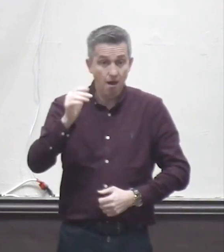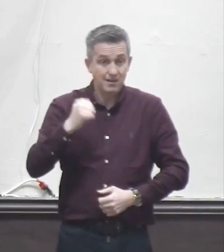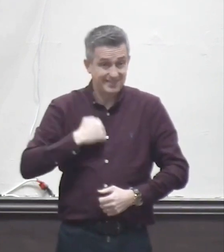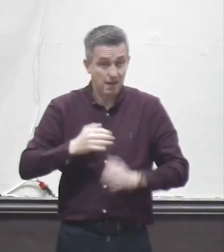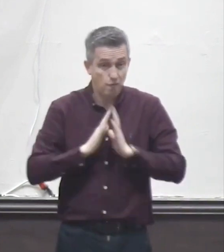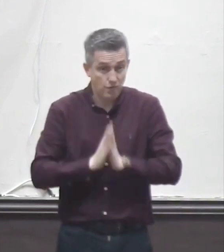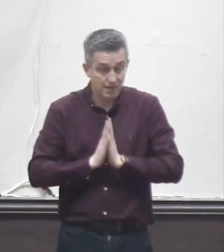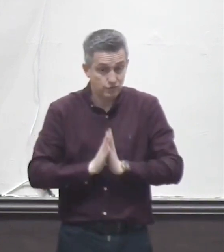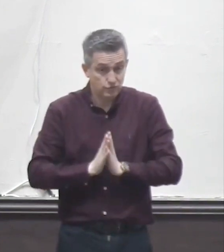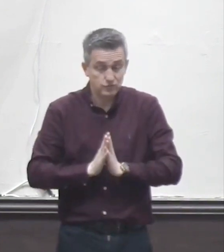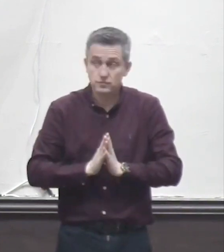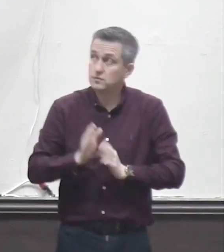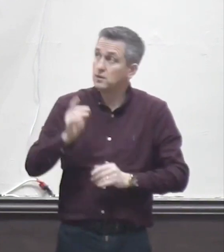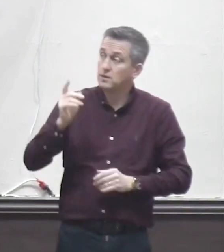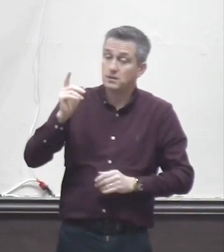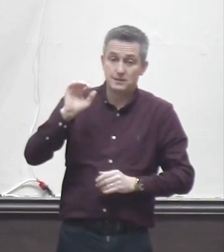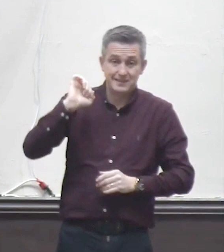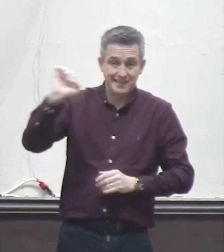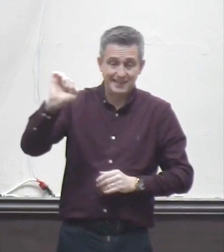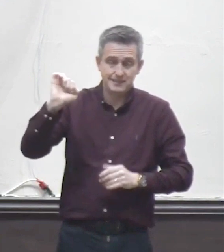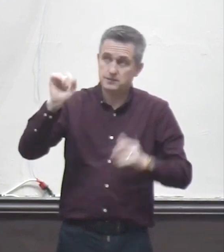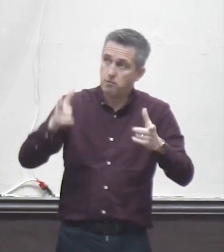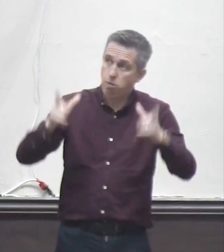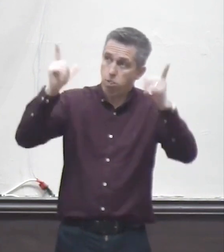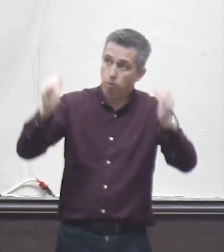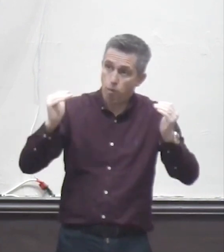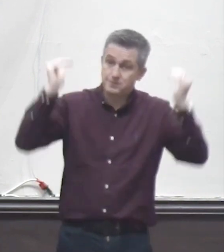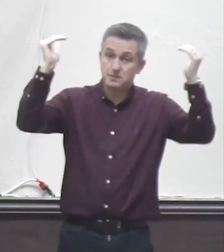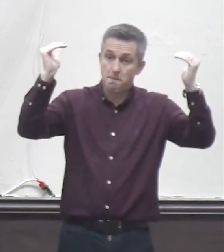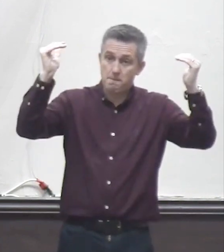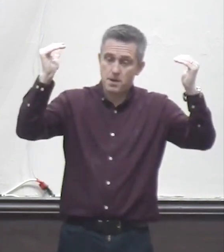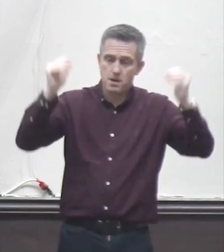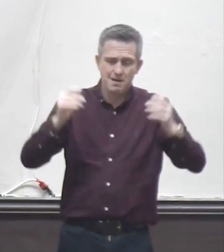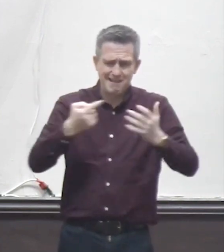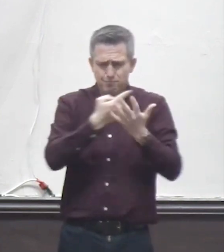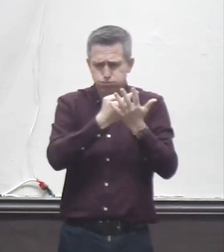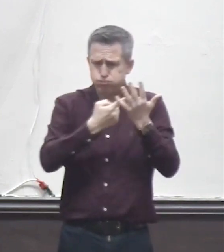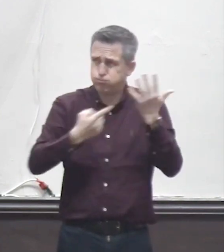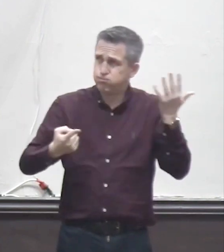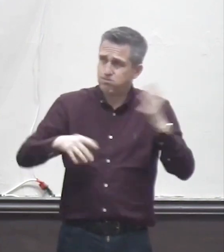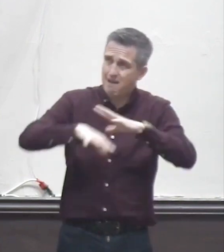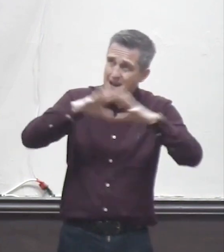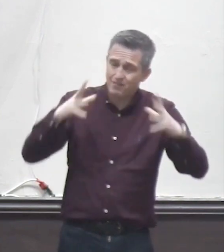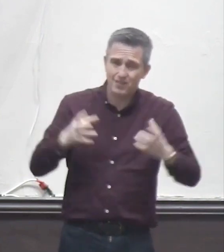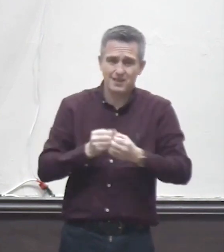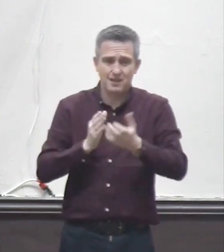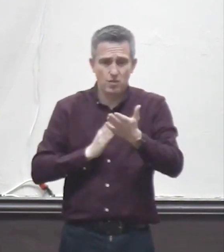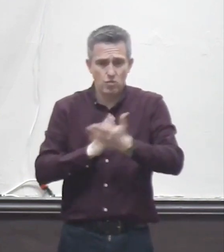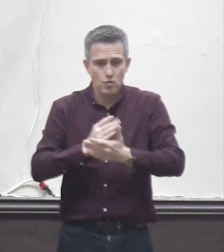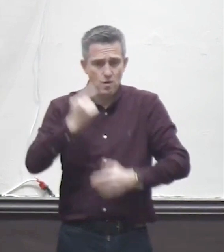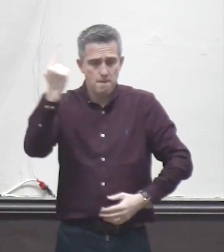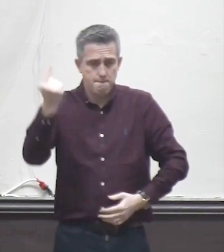his rububiyya, in his lordship, in his uluhiyya, in his worship, in